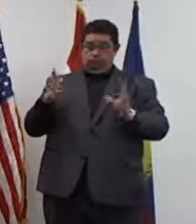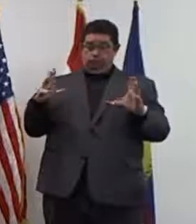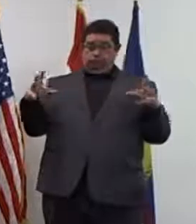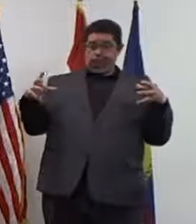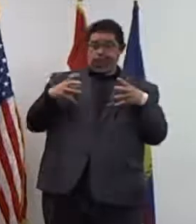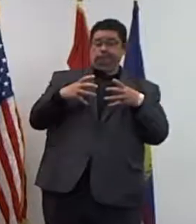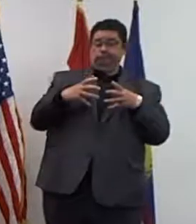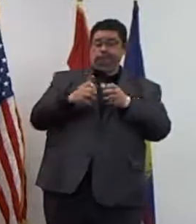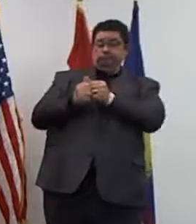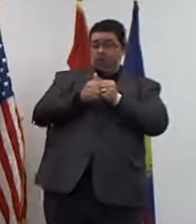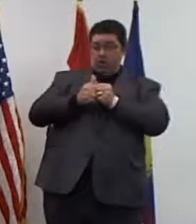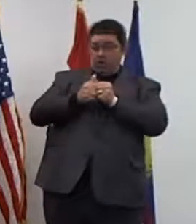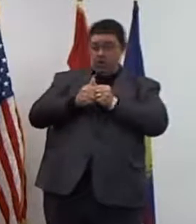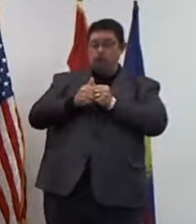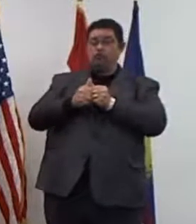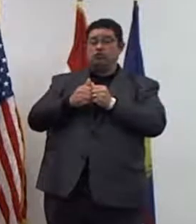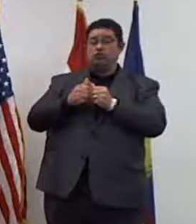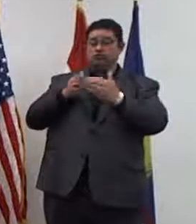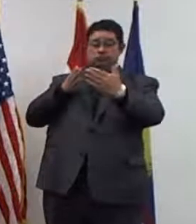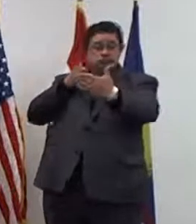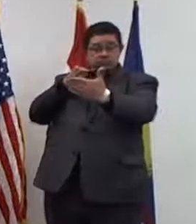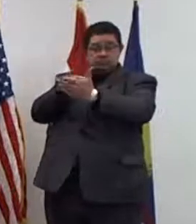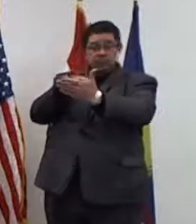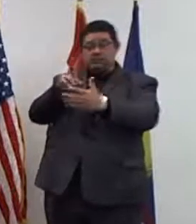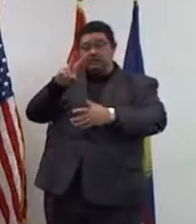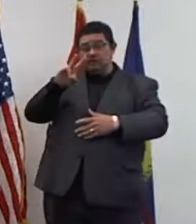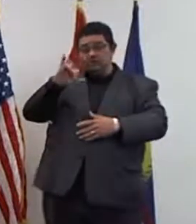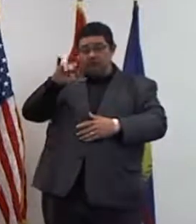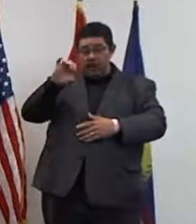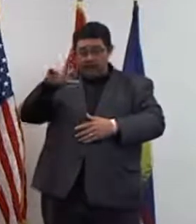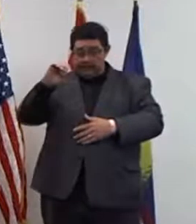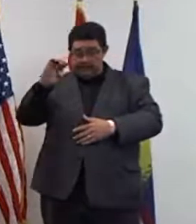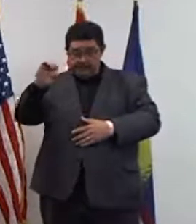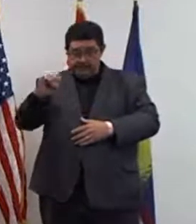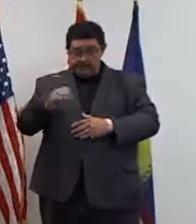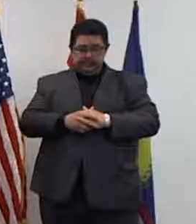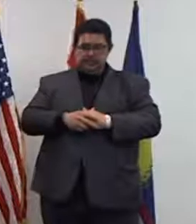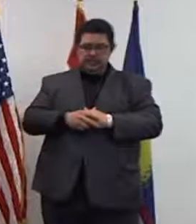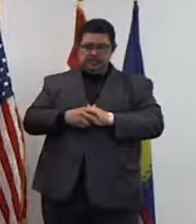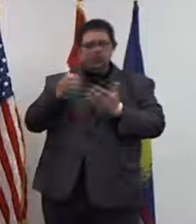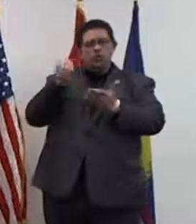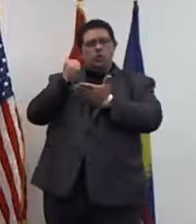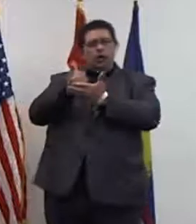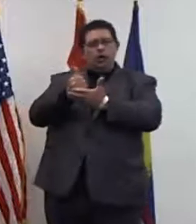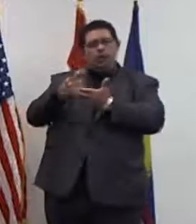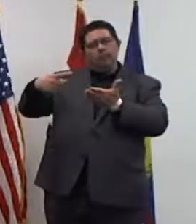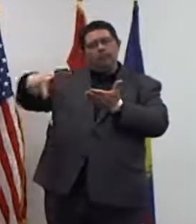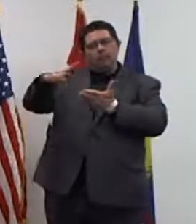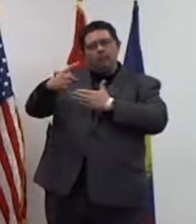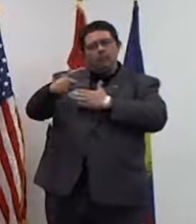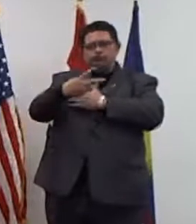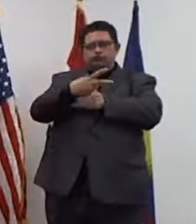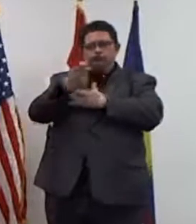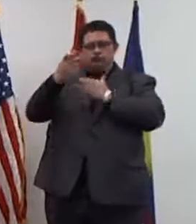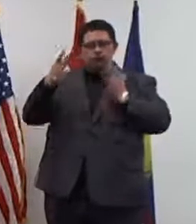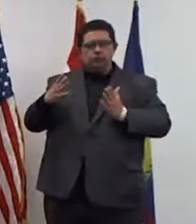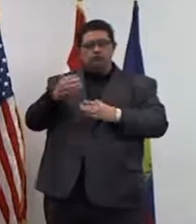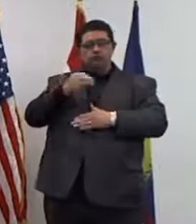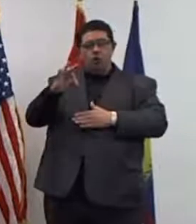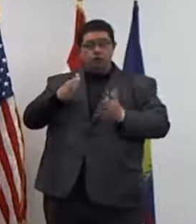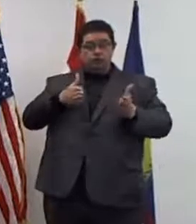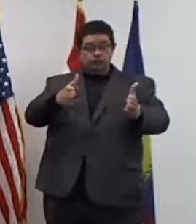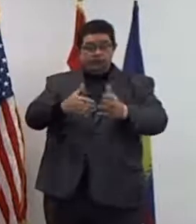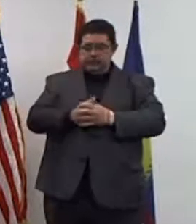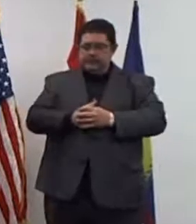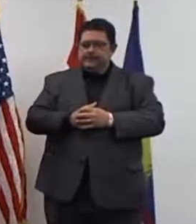law enforcement officers to help us get these criminals off the street. Throughout this unrest, we